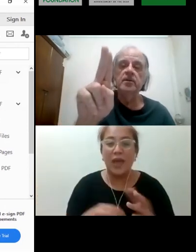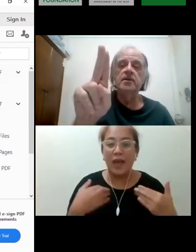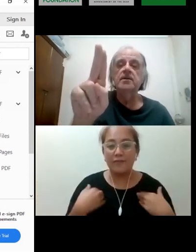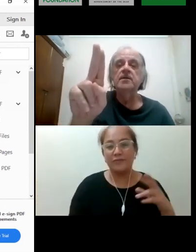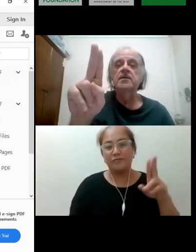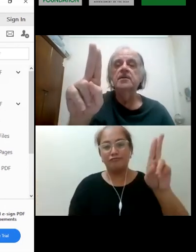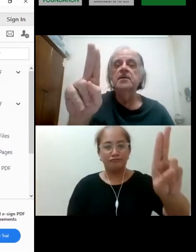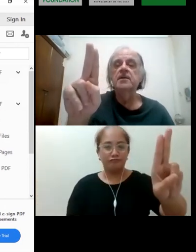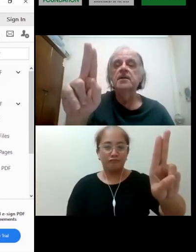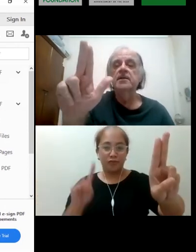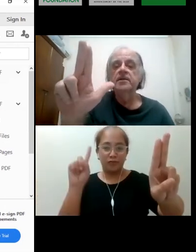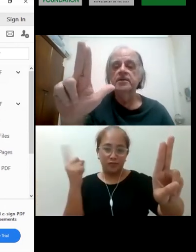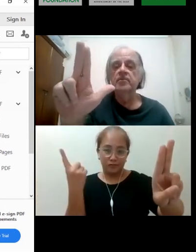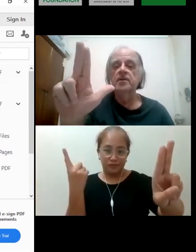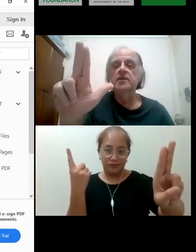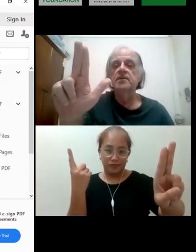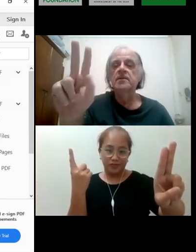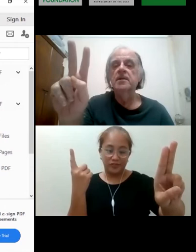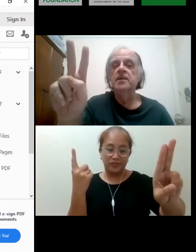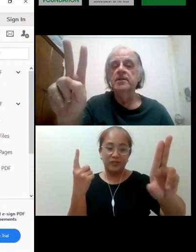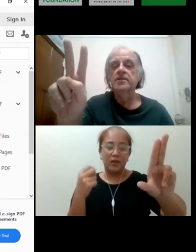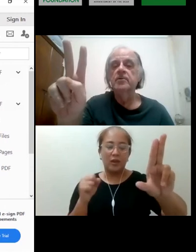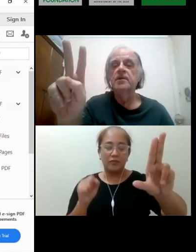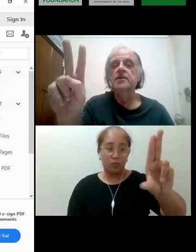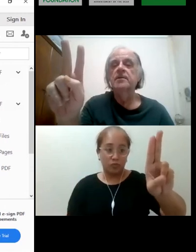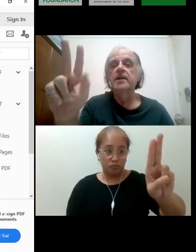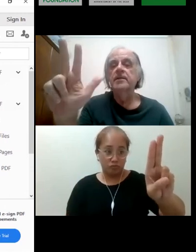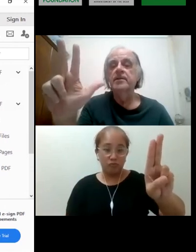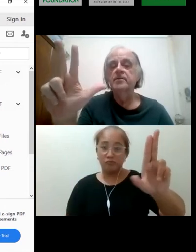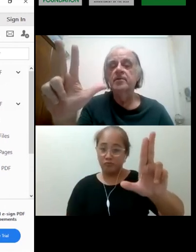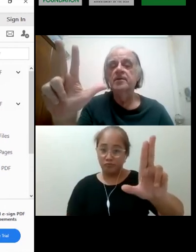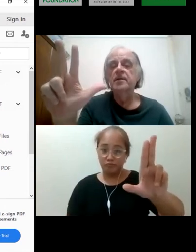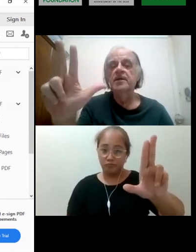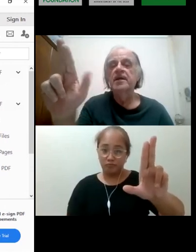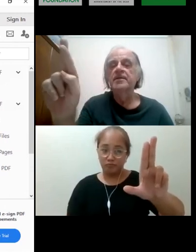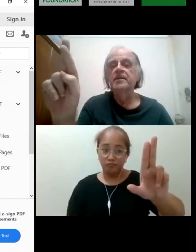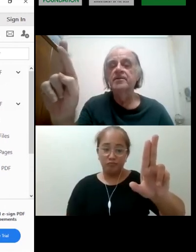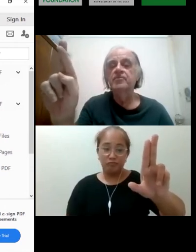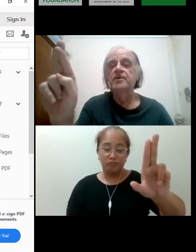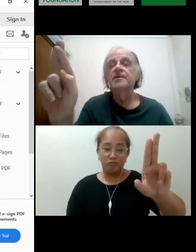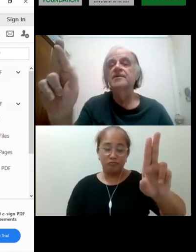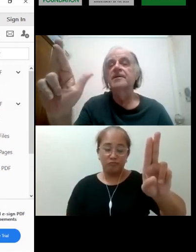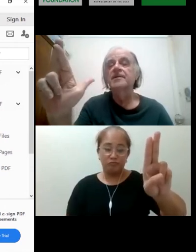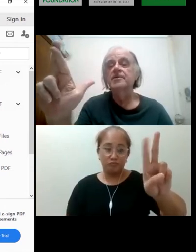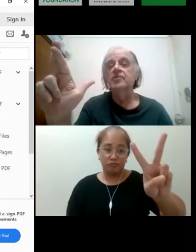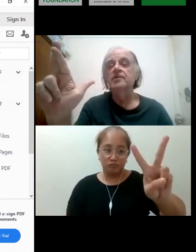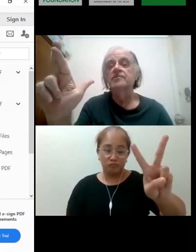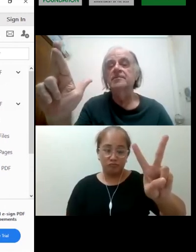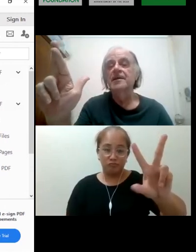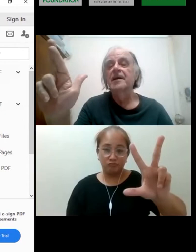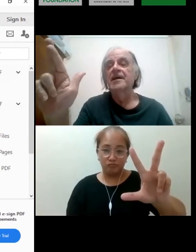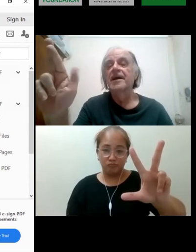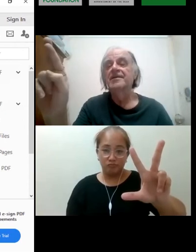this one, this one, this one, and then this one, and then this one, and this